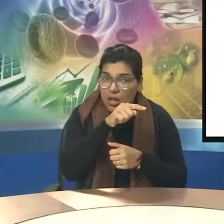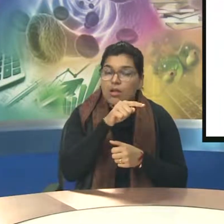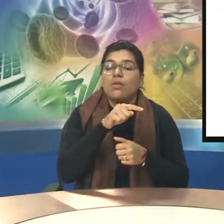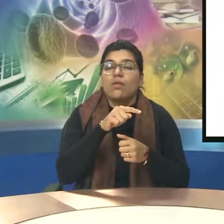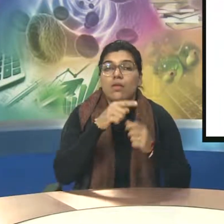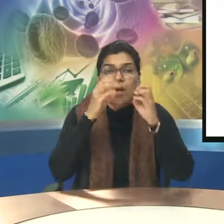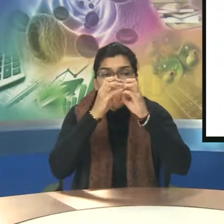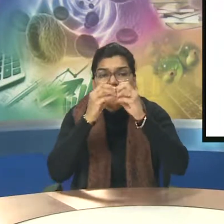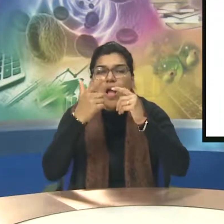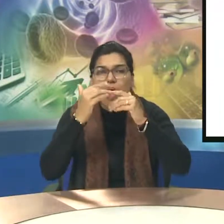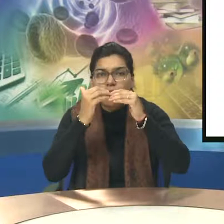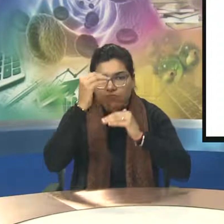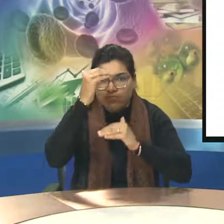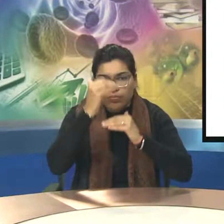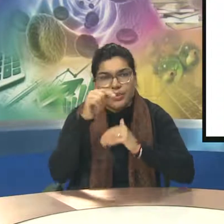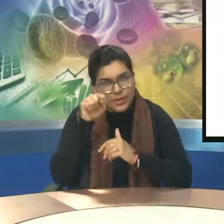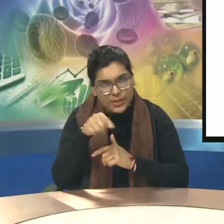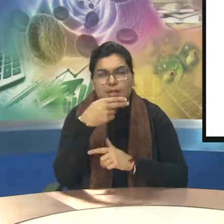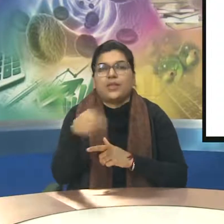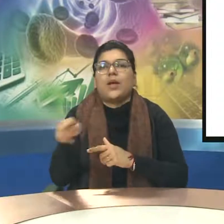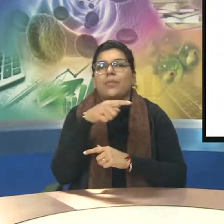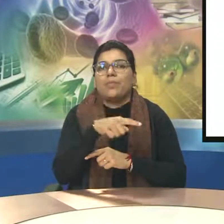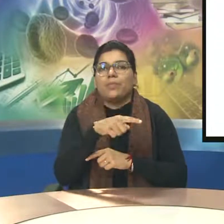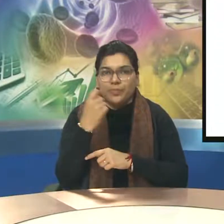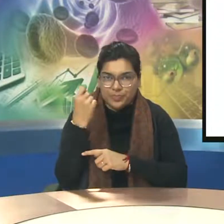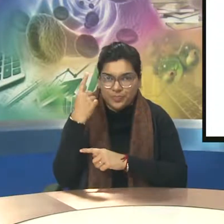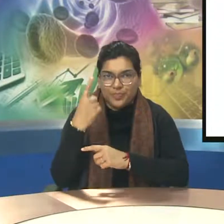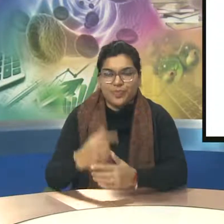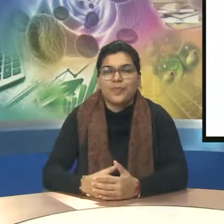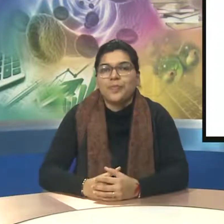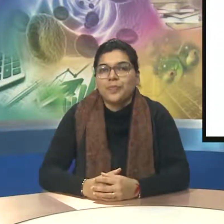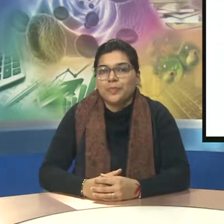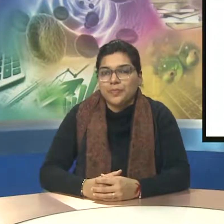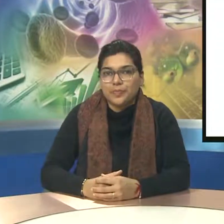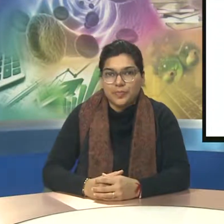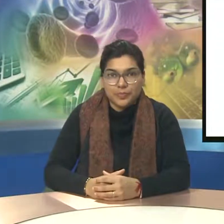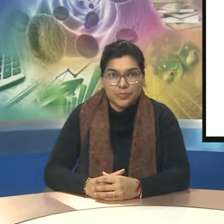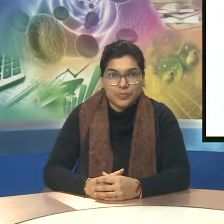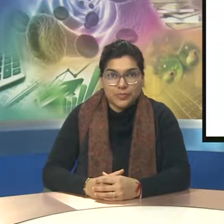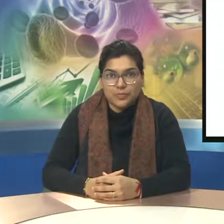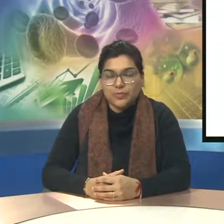Please do self-practice of all of these and you will learn it.